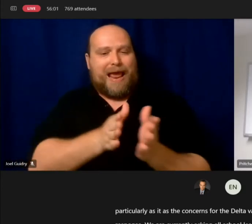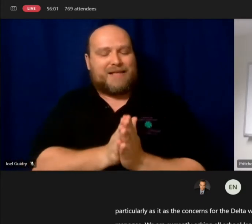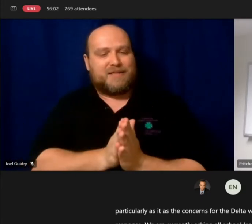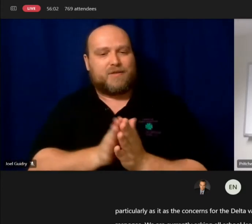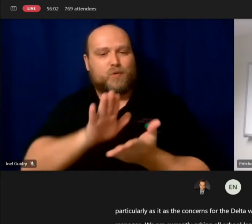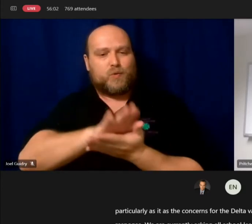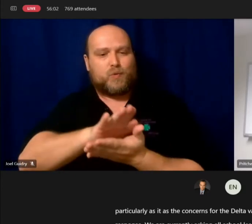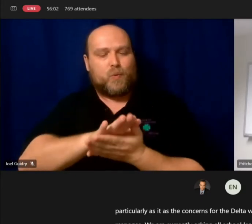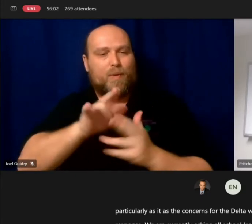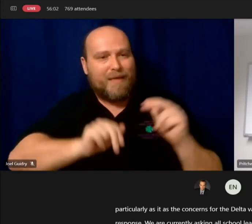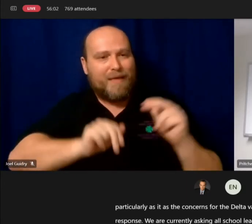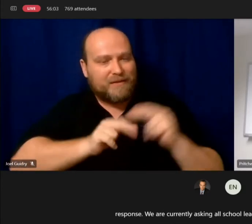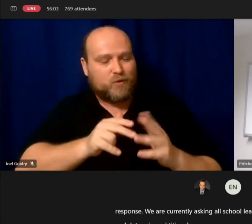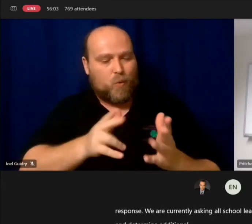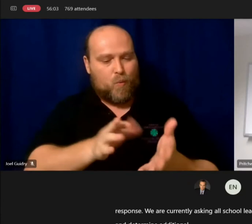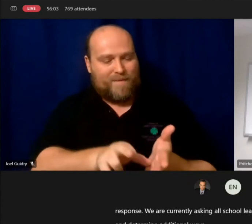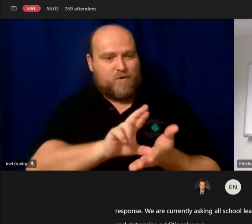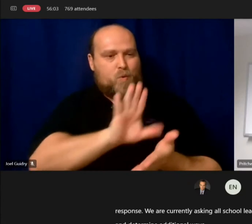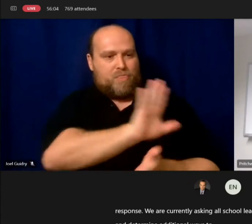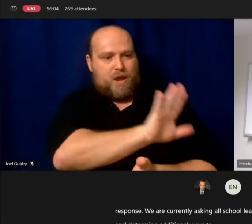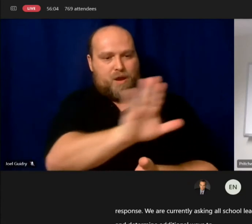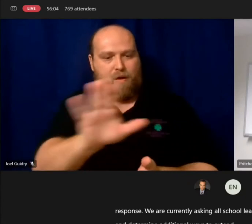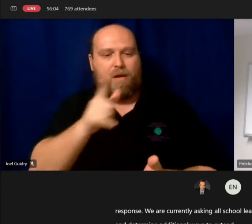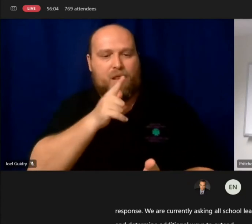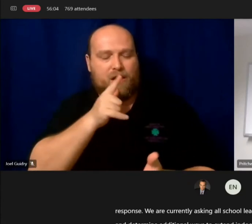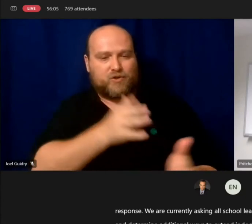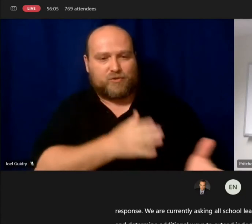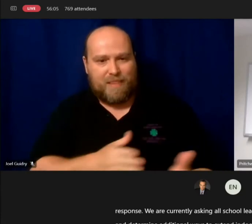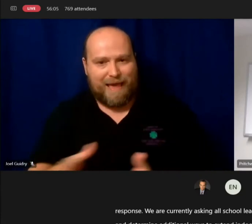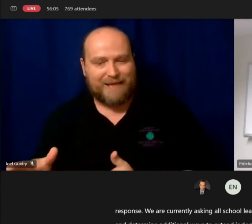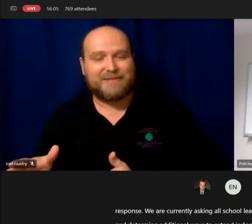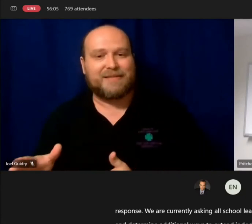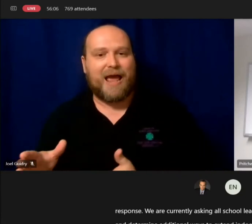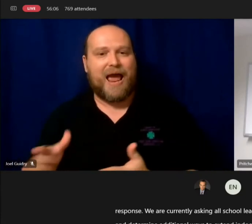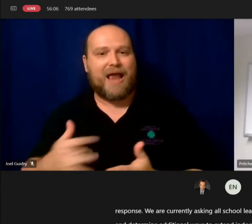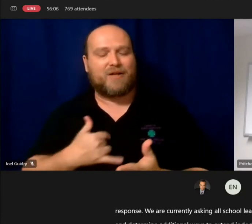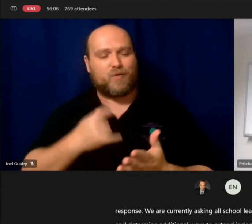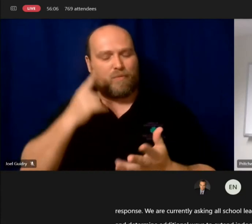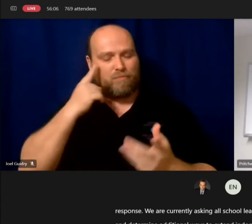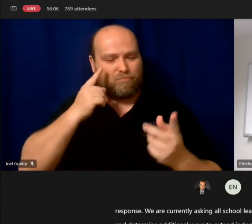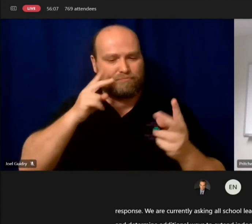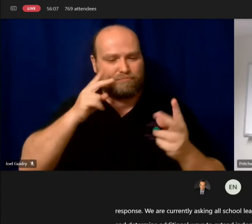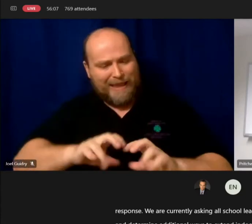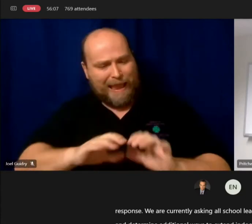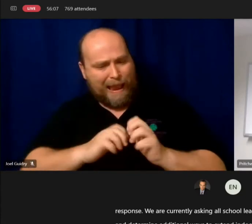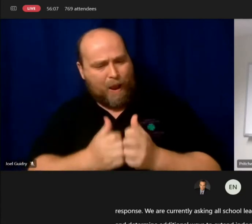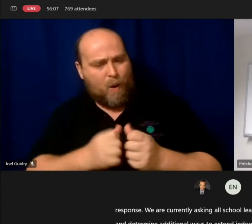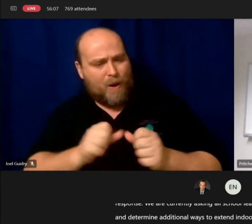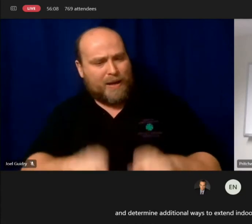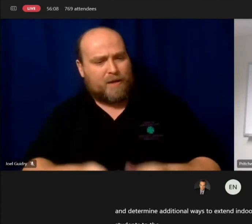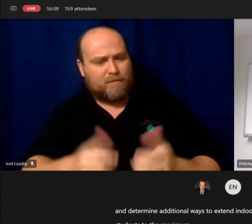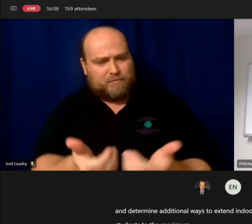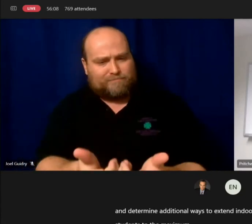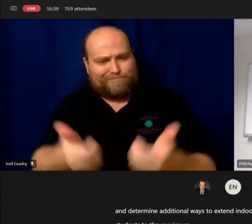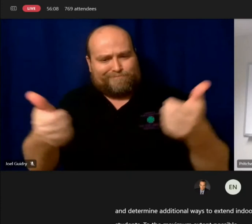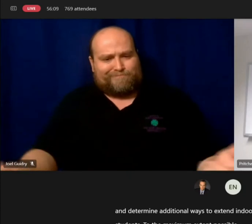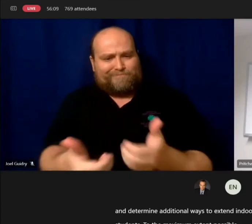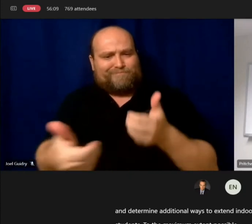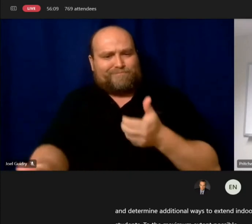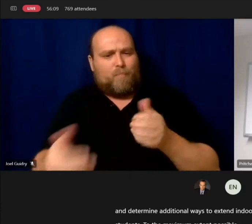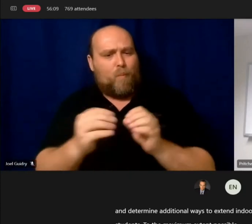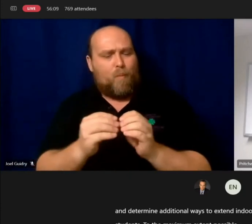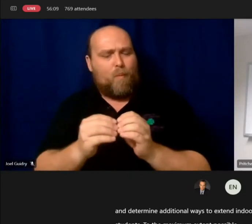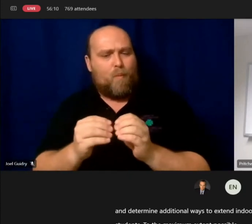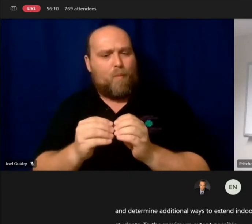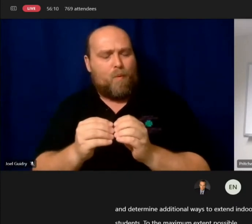to extend indoor physical distancing between students to the maximum extent possible. Breakfast and lunch will be